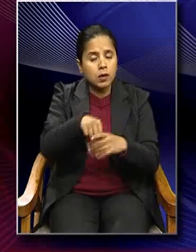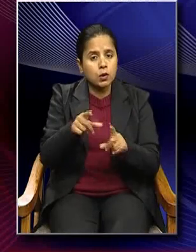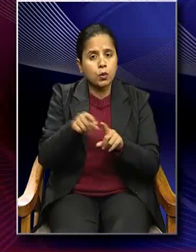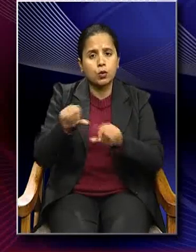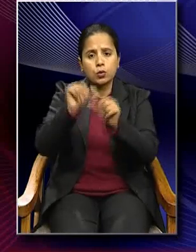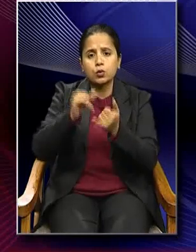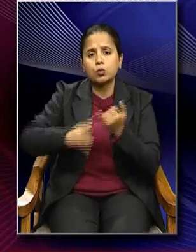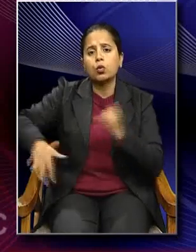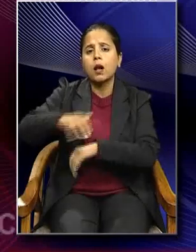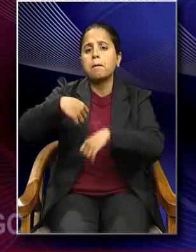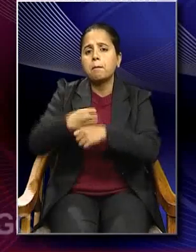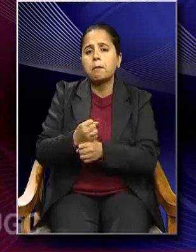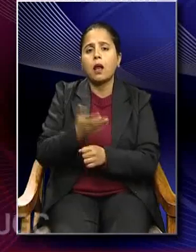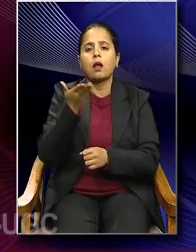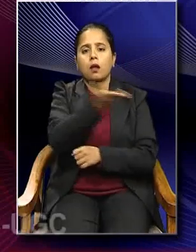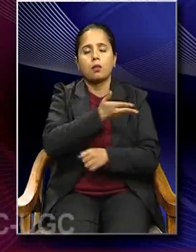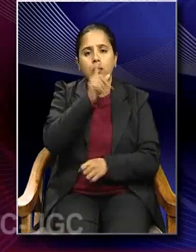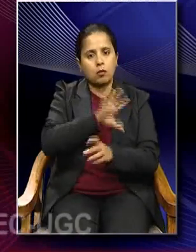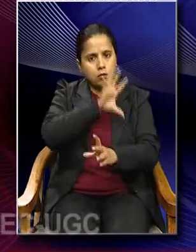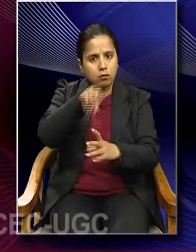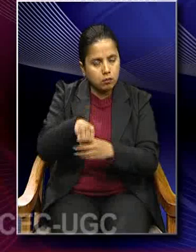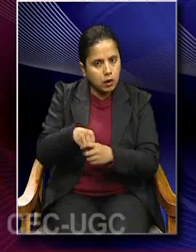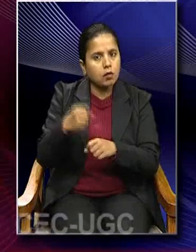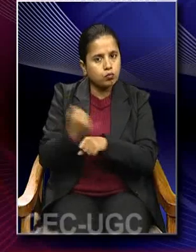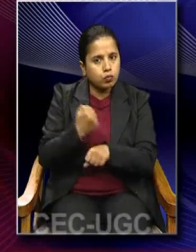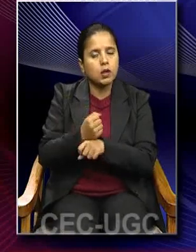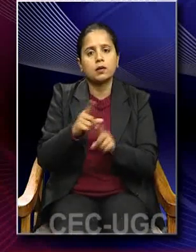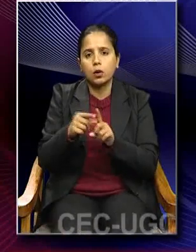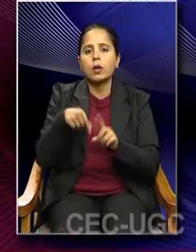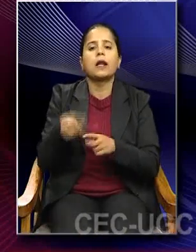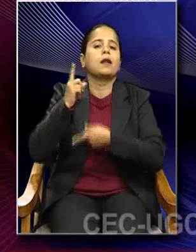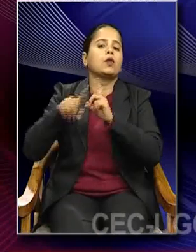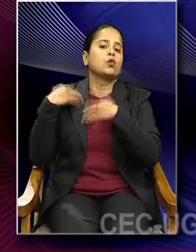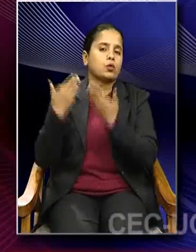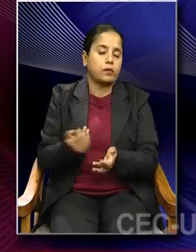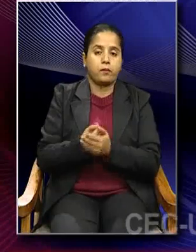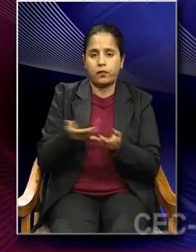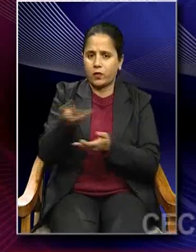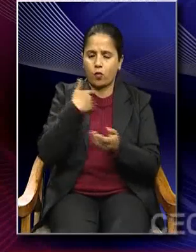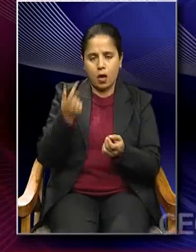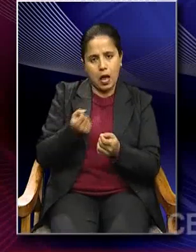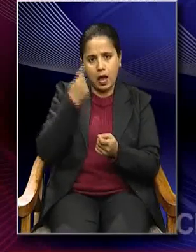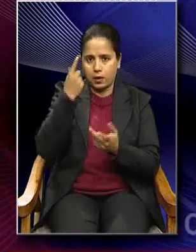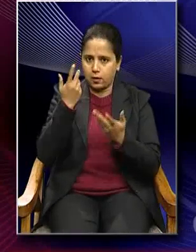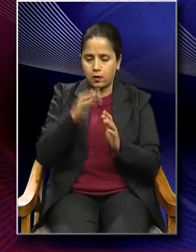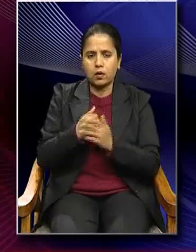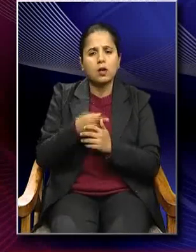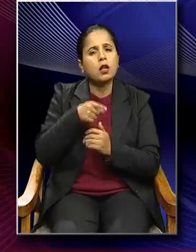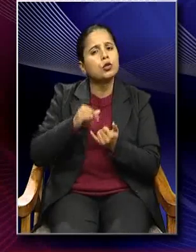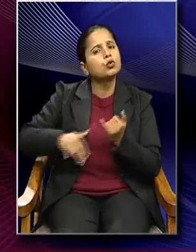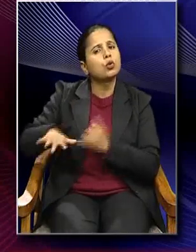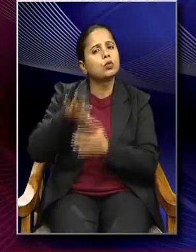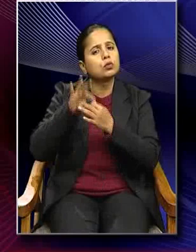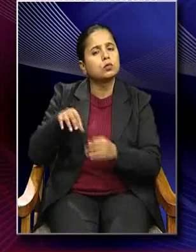the society and to the course of history. Now, once we have understood what is